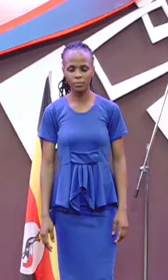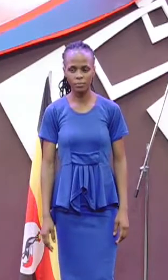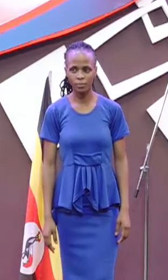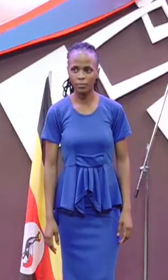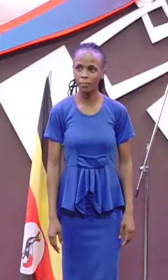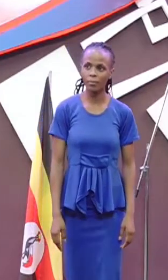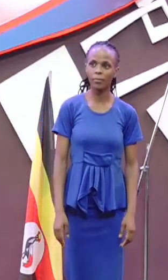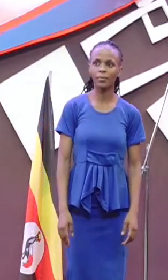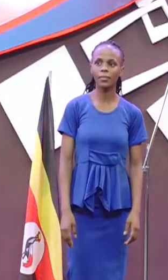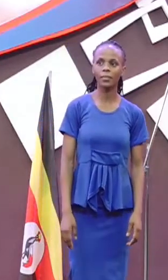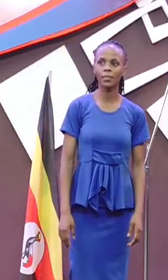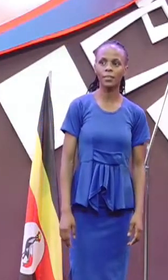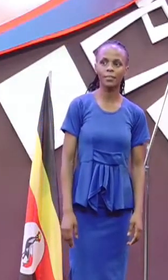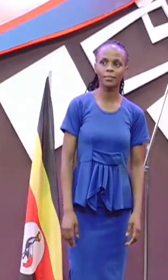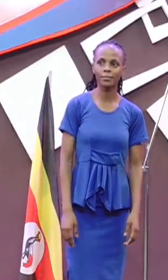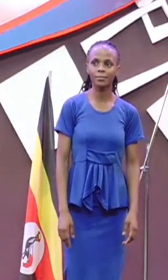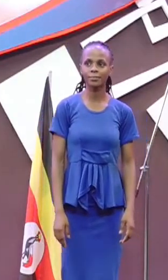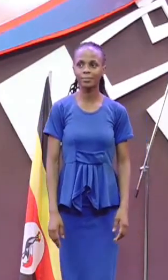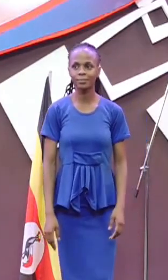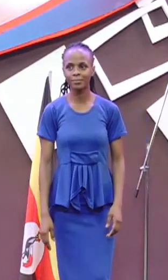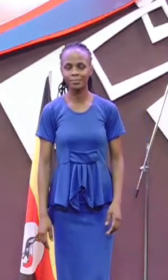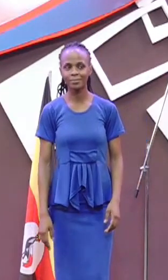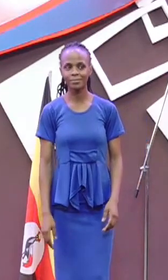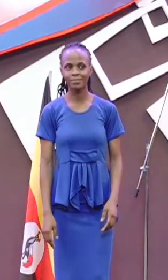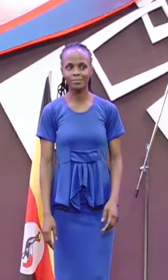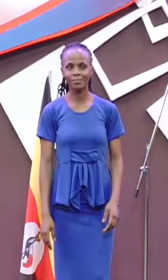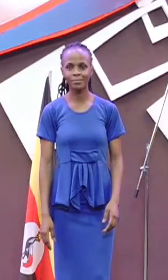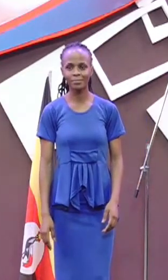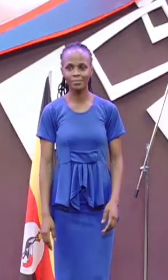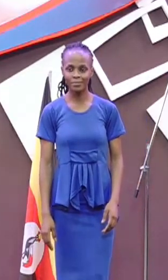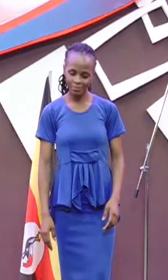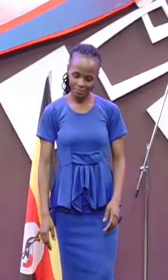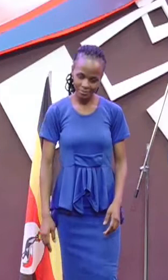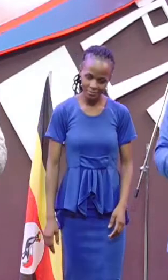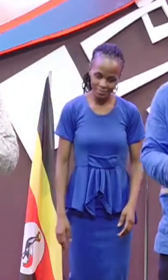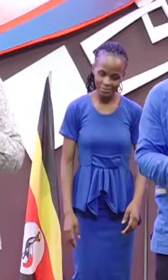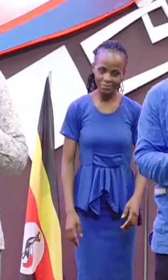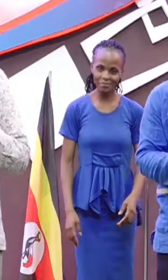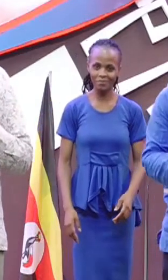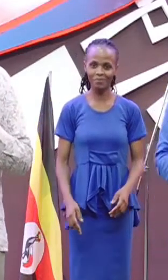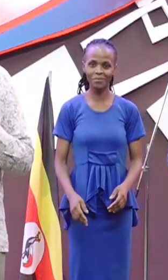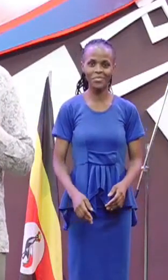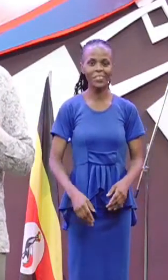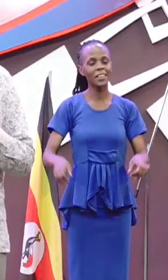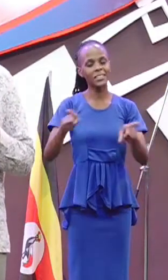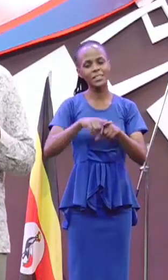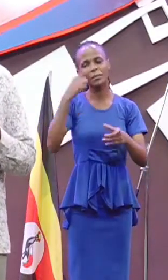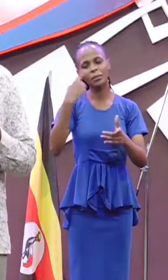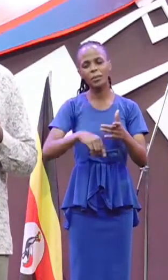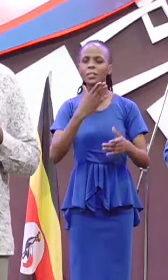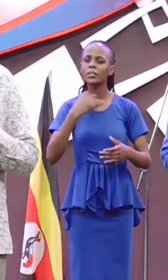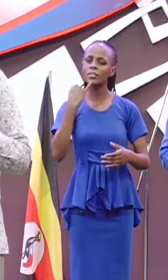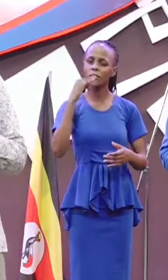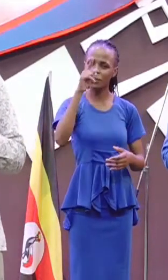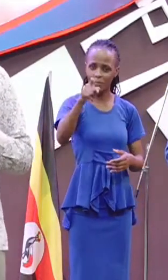evil way. So you want to do speed ya manye ne yoja kuba bulungi. Thank you. Tugenda kumaliriza. Kino kyenjagalo kwatulira. This is